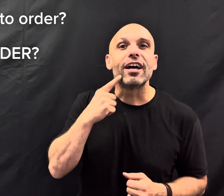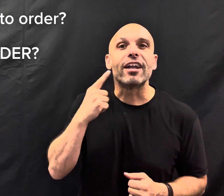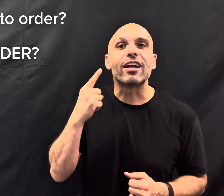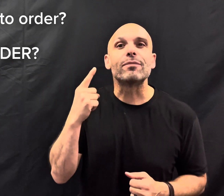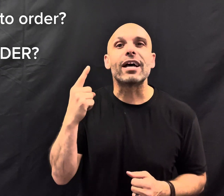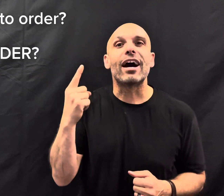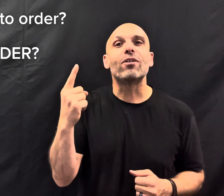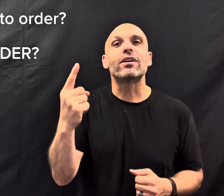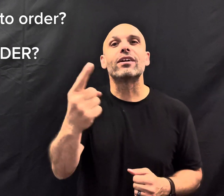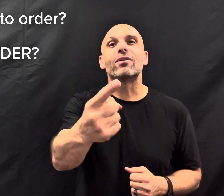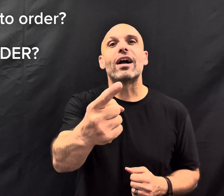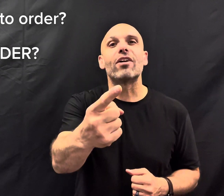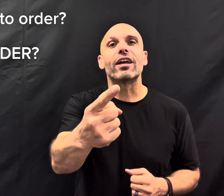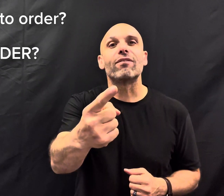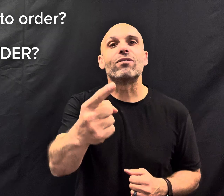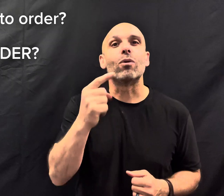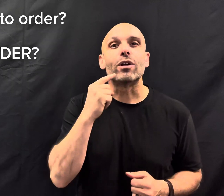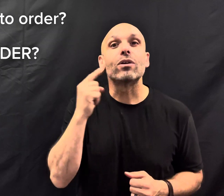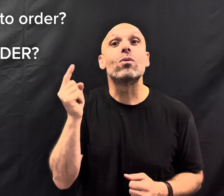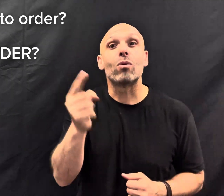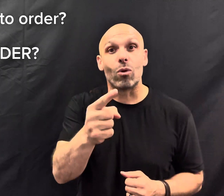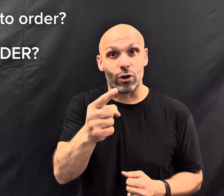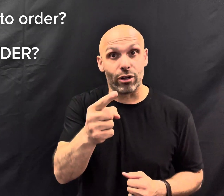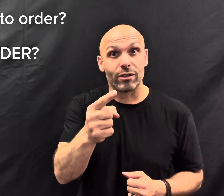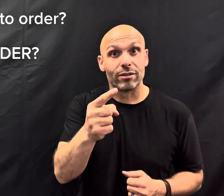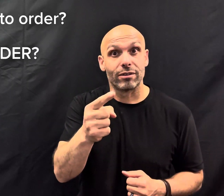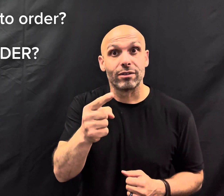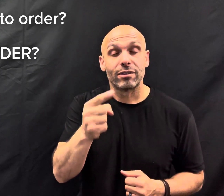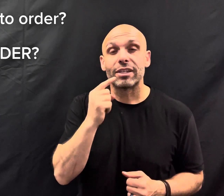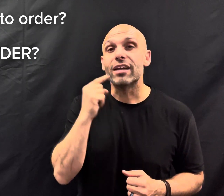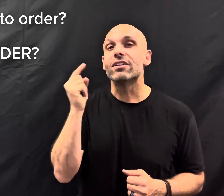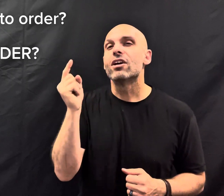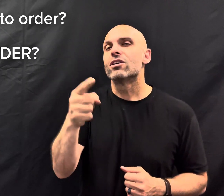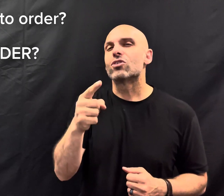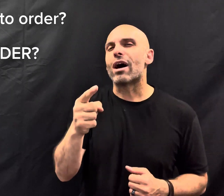it comes out, around, and forward. Order. Okay?